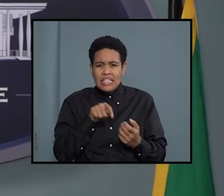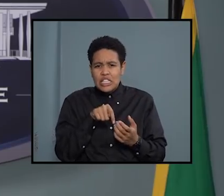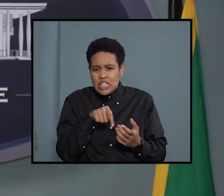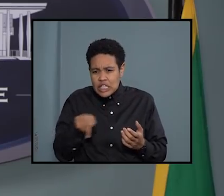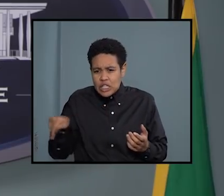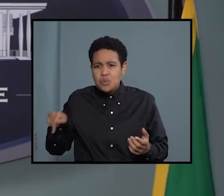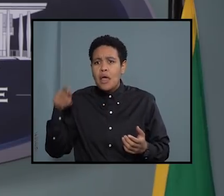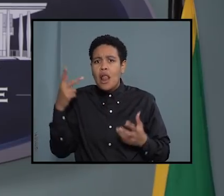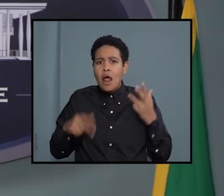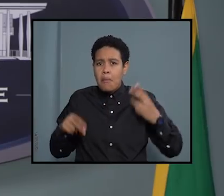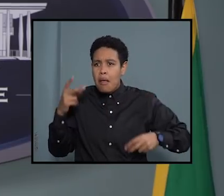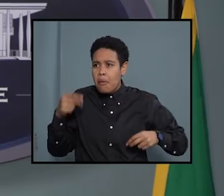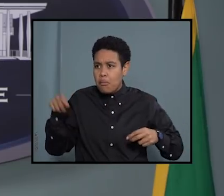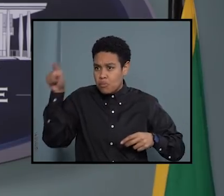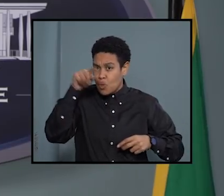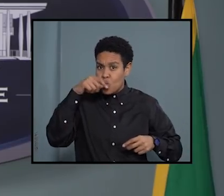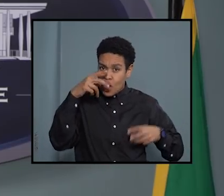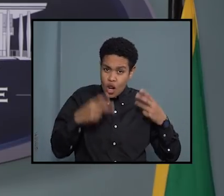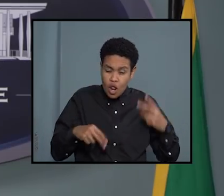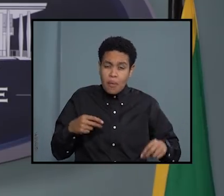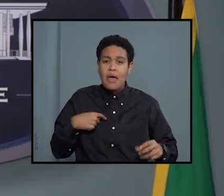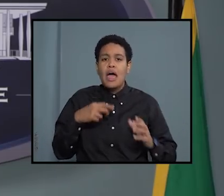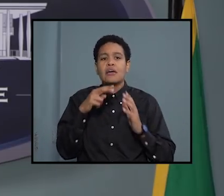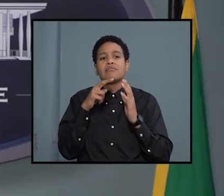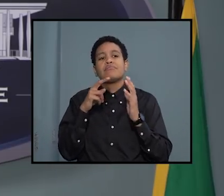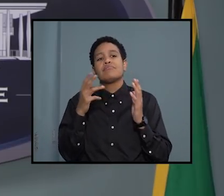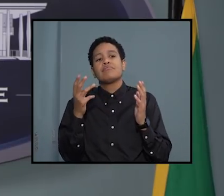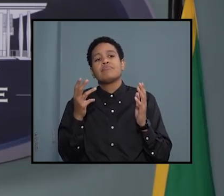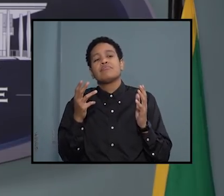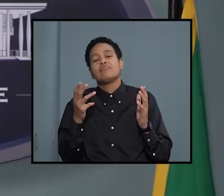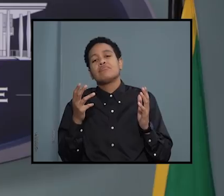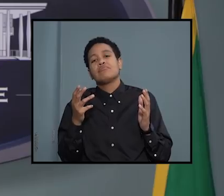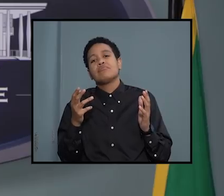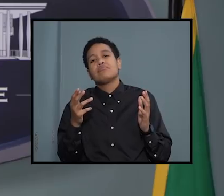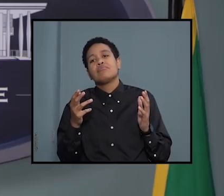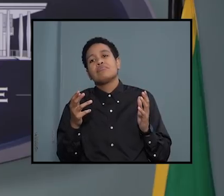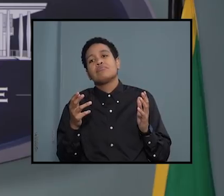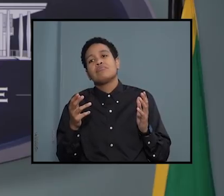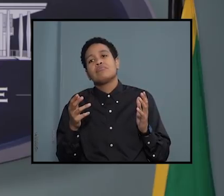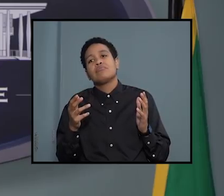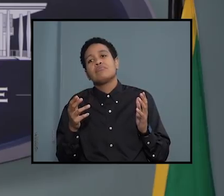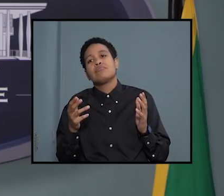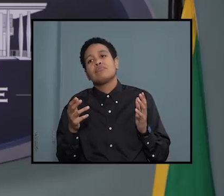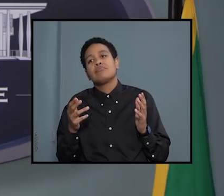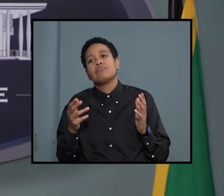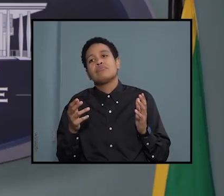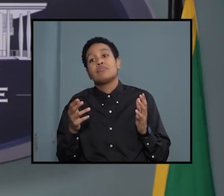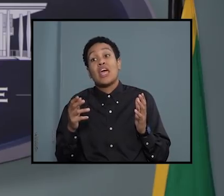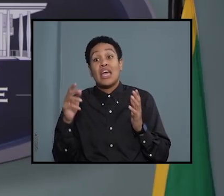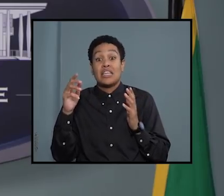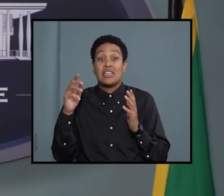week's arrivals and the circumstances under which they have been